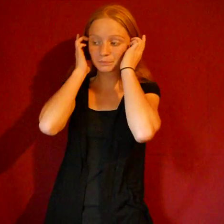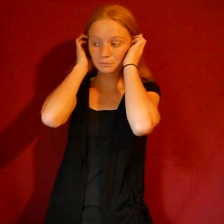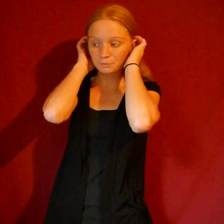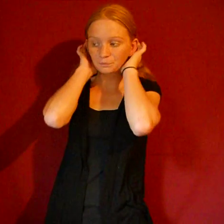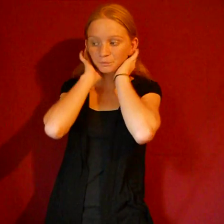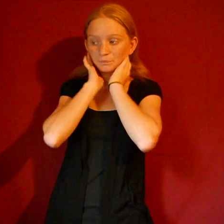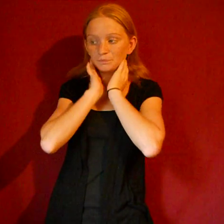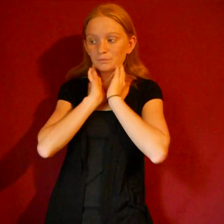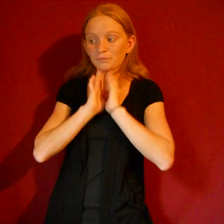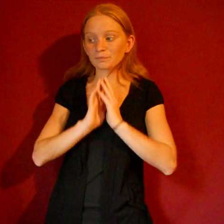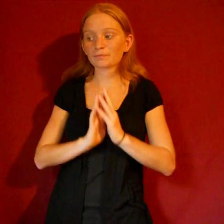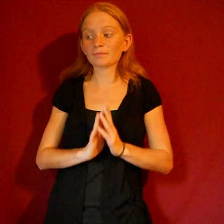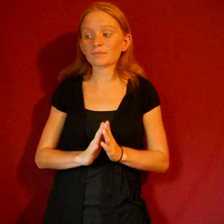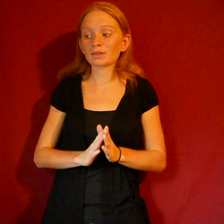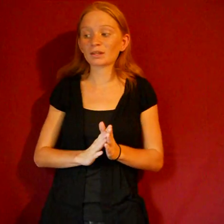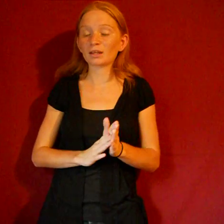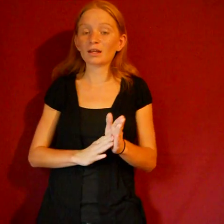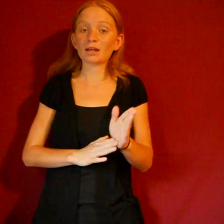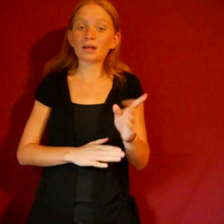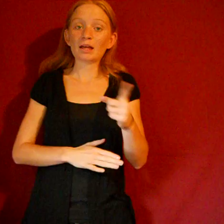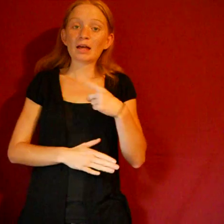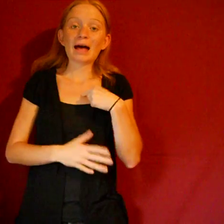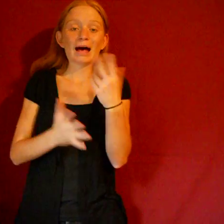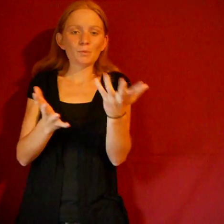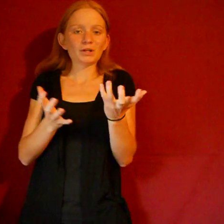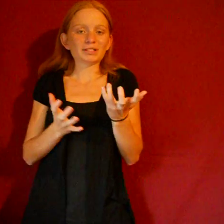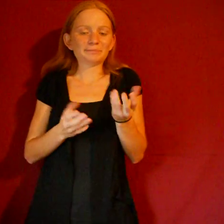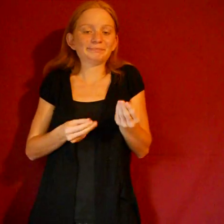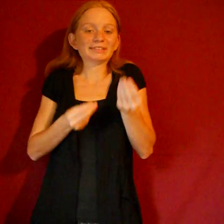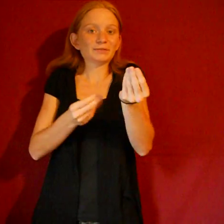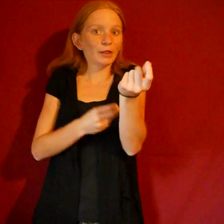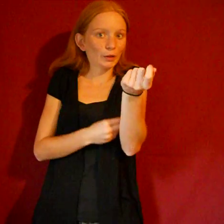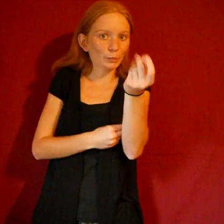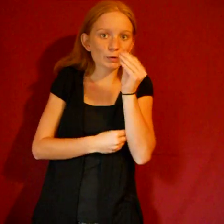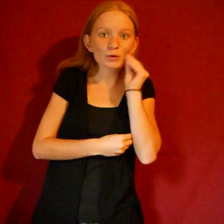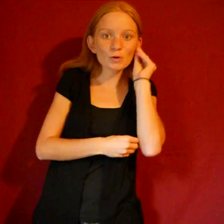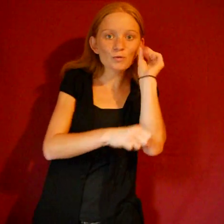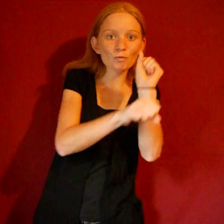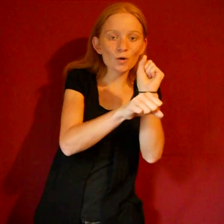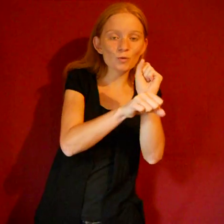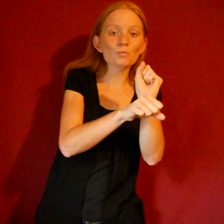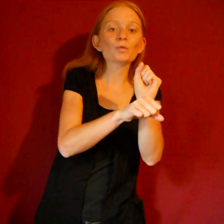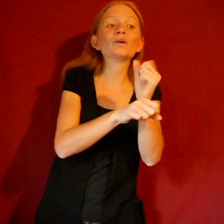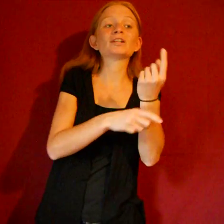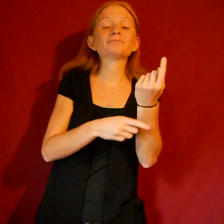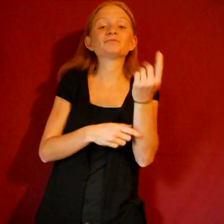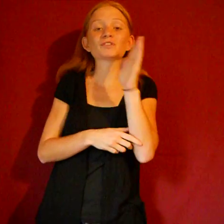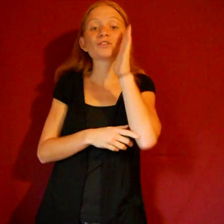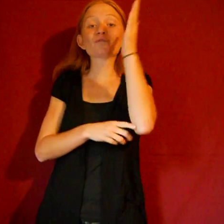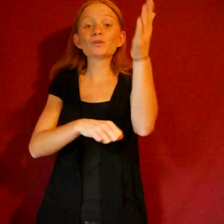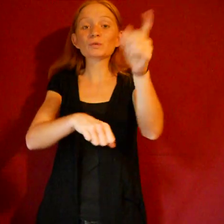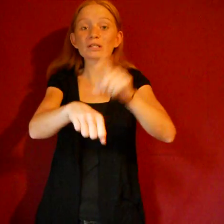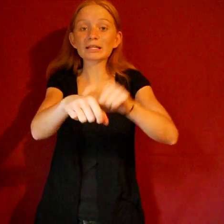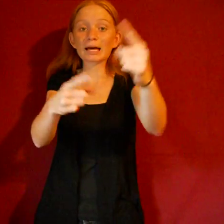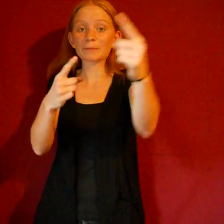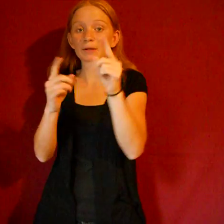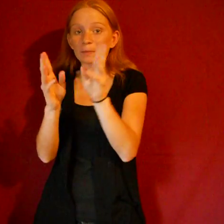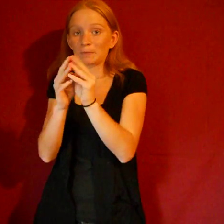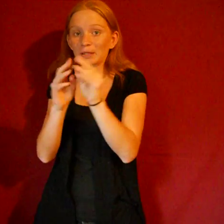If it's okay, I'd like to give you some homework for the next time we meet. Those people that you're close to that have